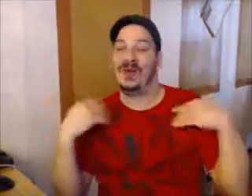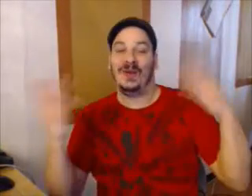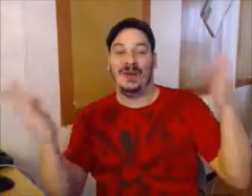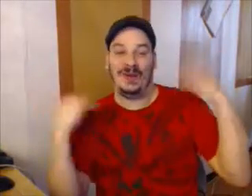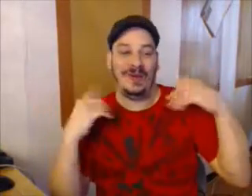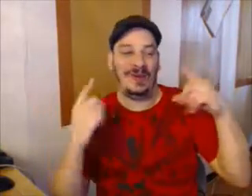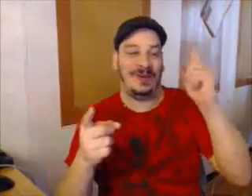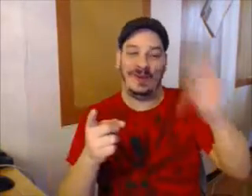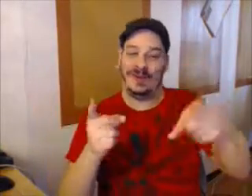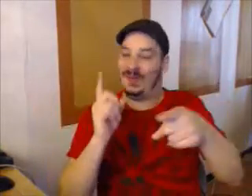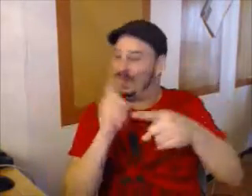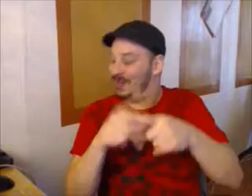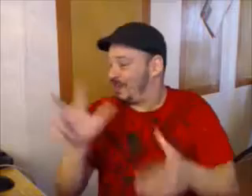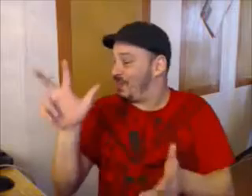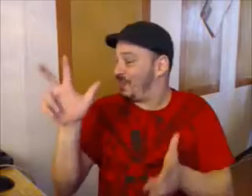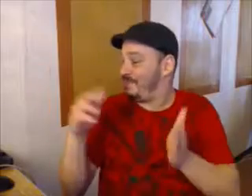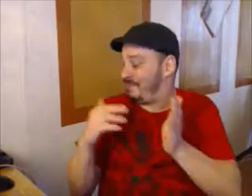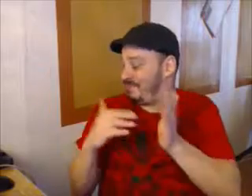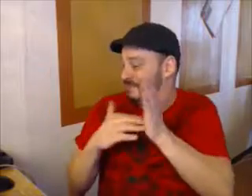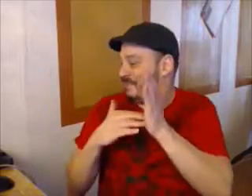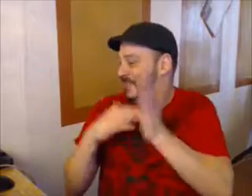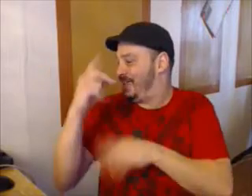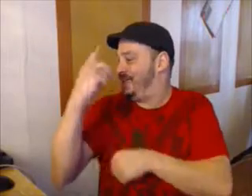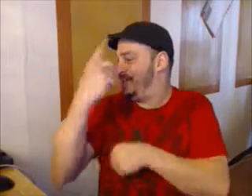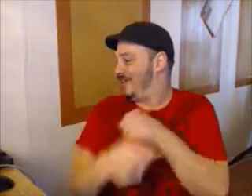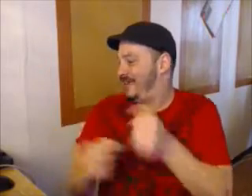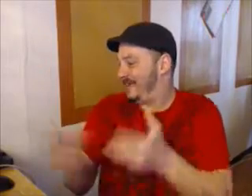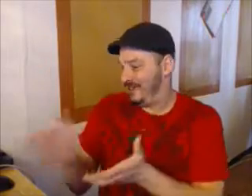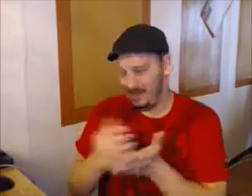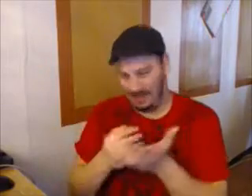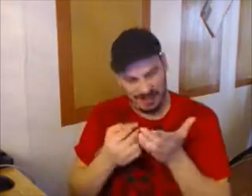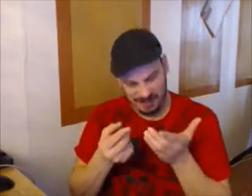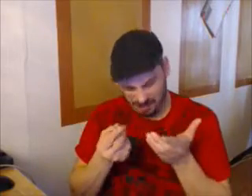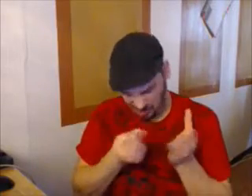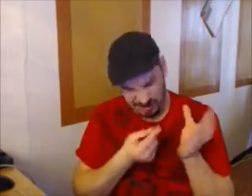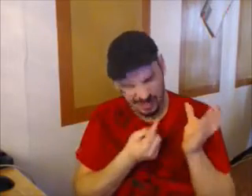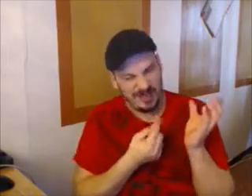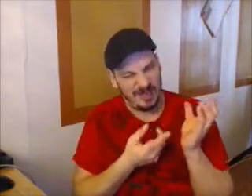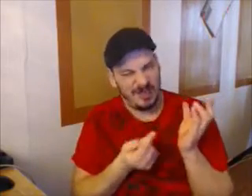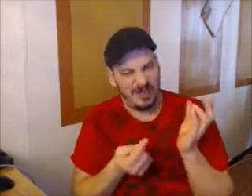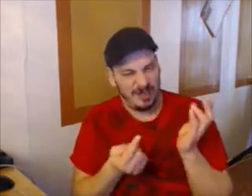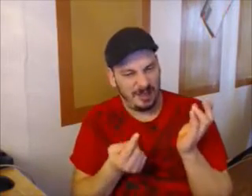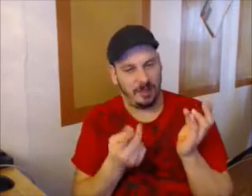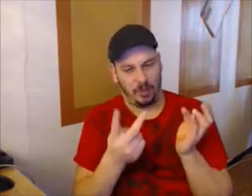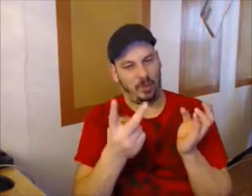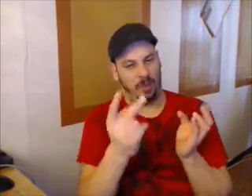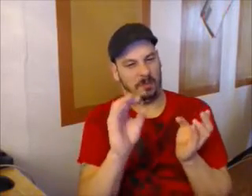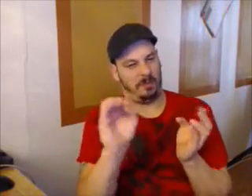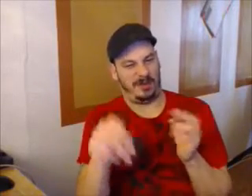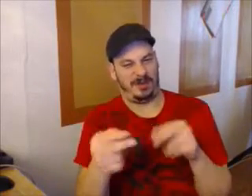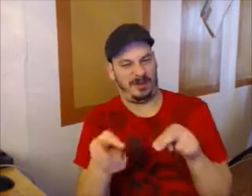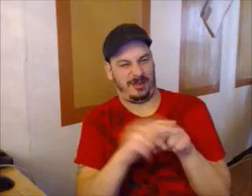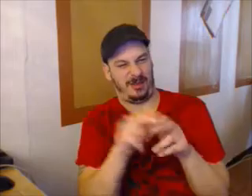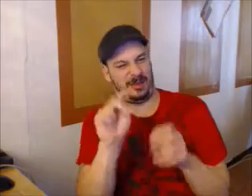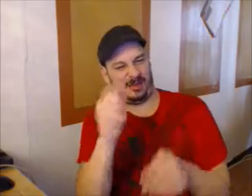because there haven't been specifics put on the table by the other side. And that's exactly where this negotiation process is right now. The two sides